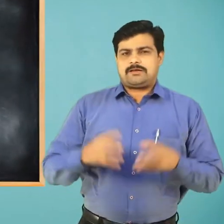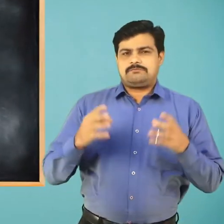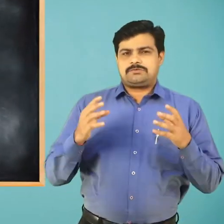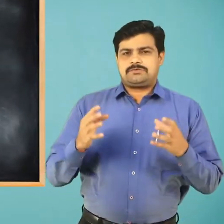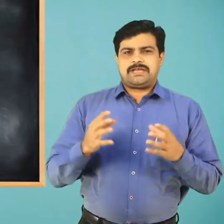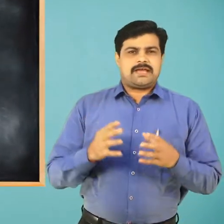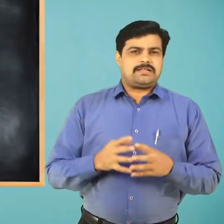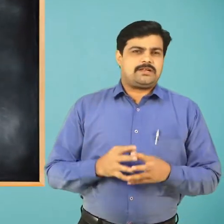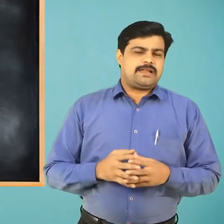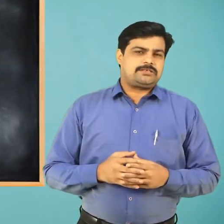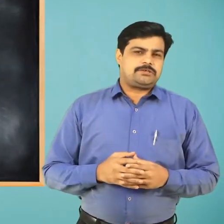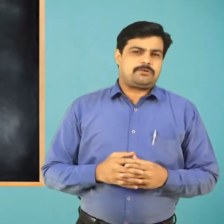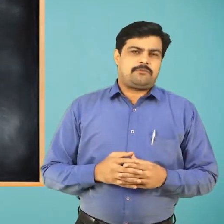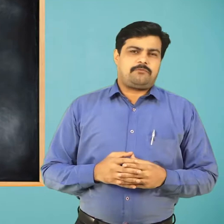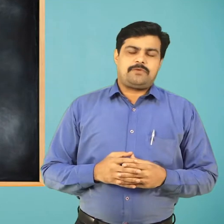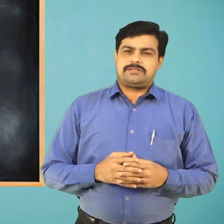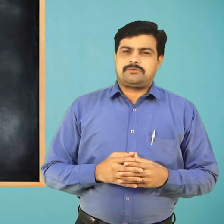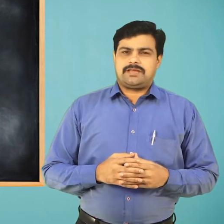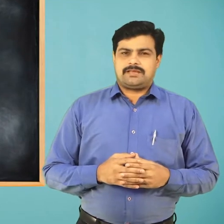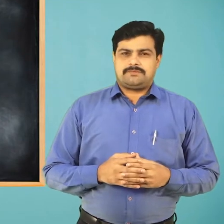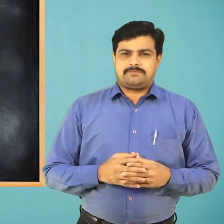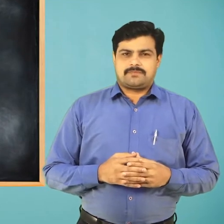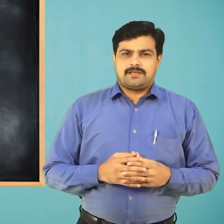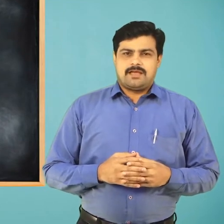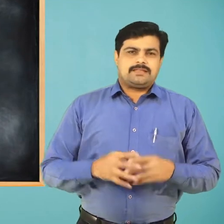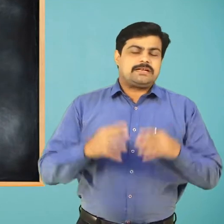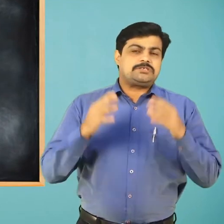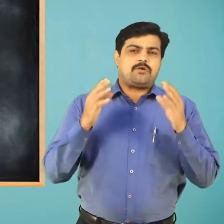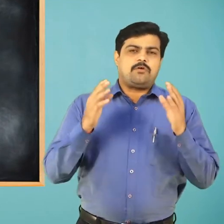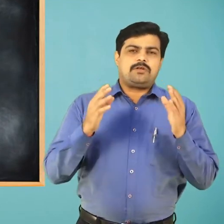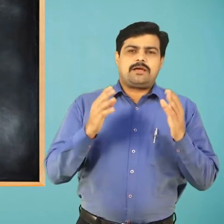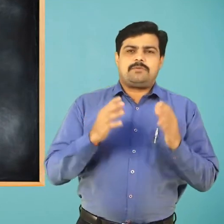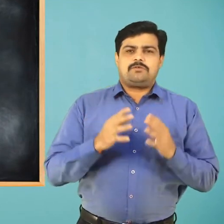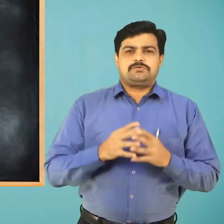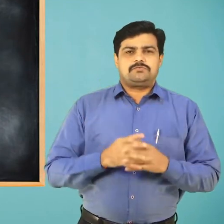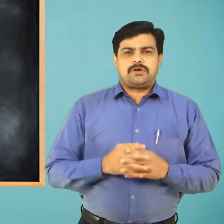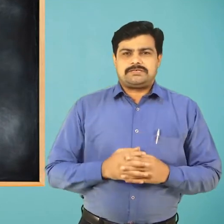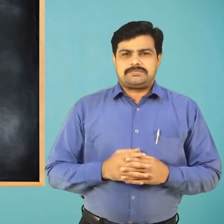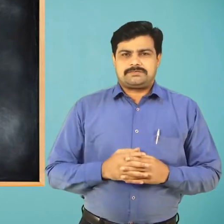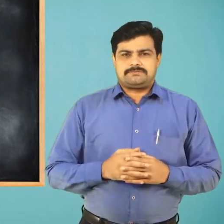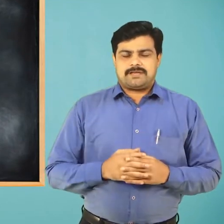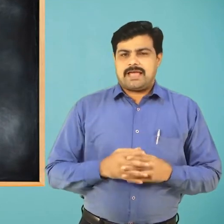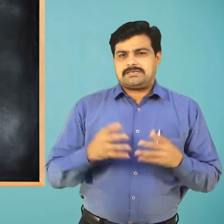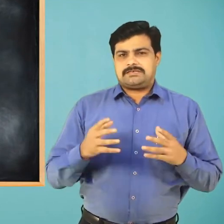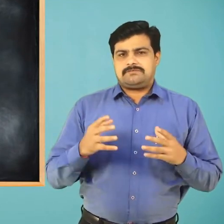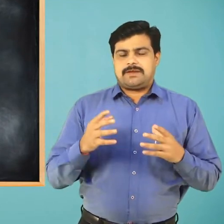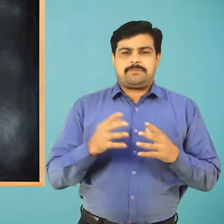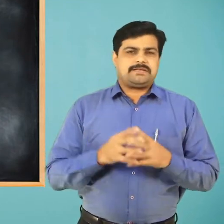Welcome to the another lecture of week 3 that is all about voice, active and